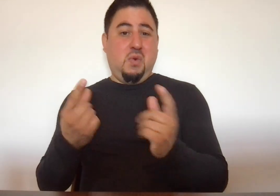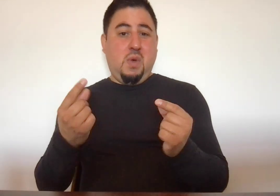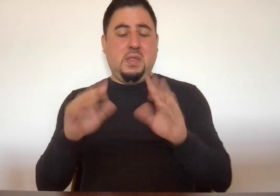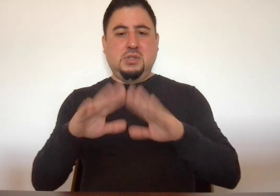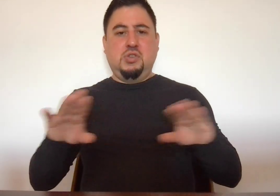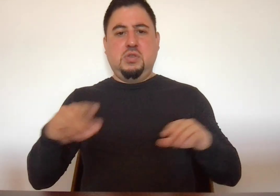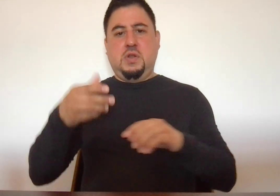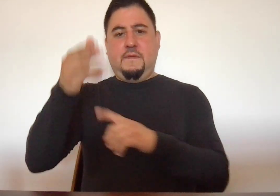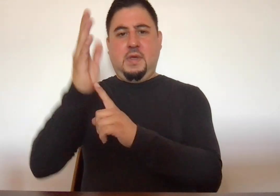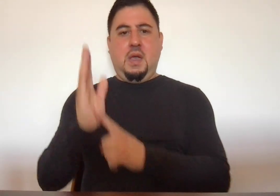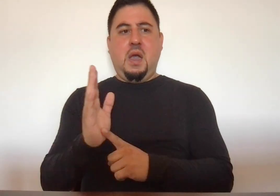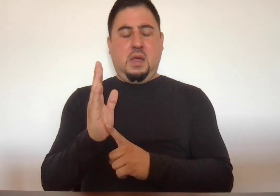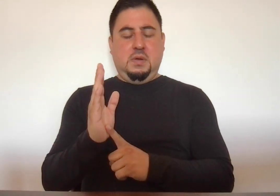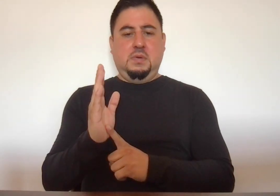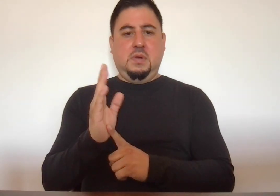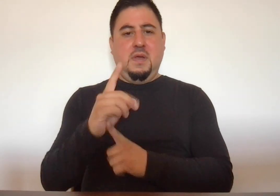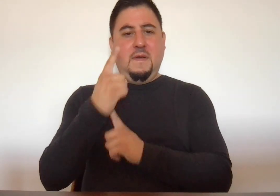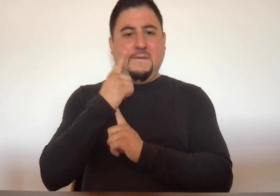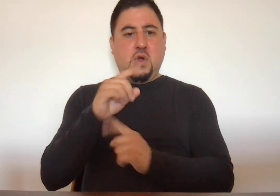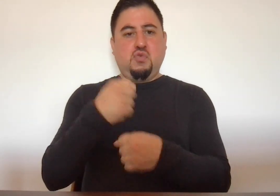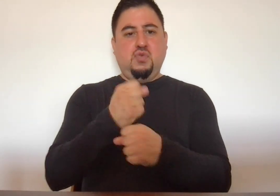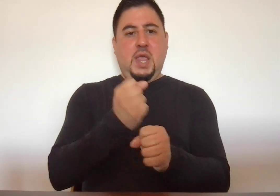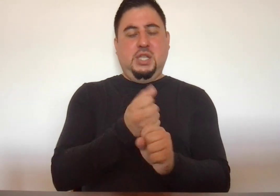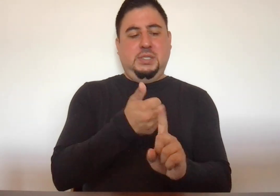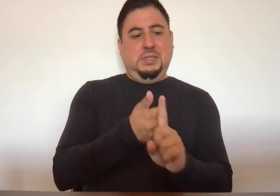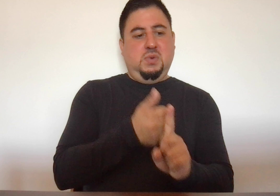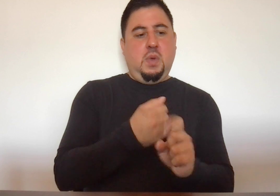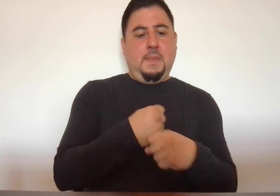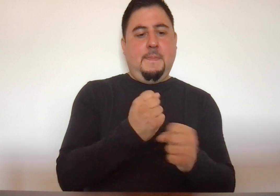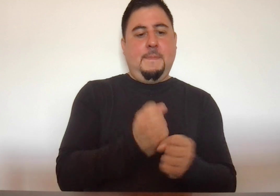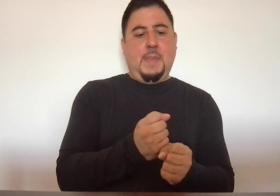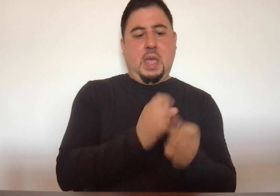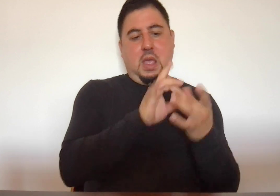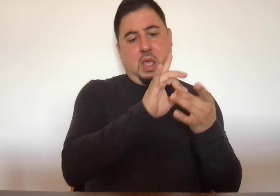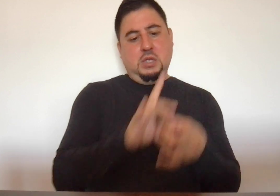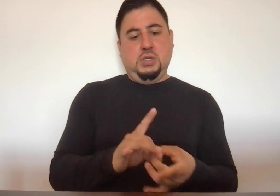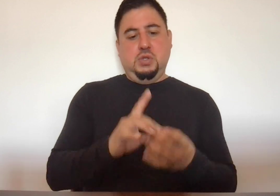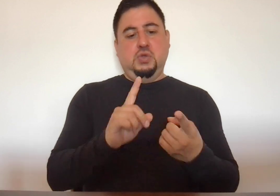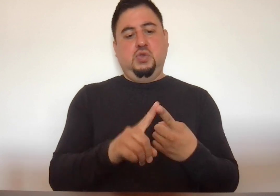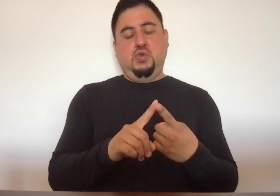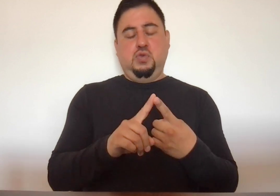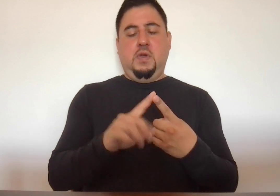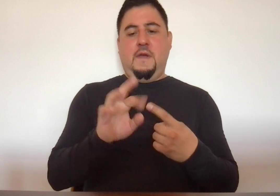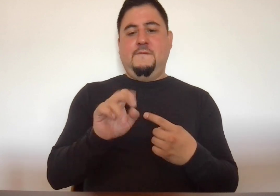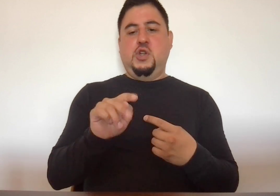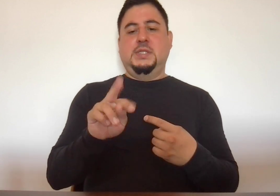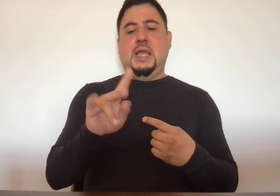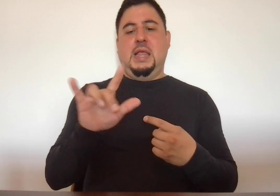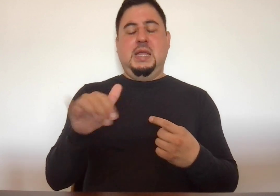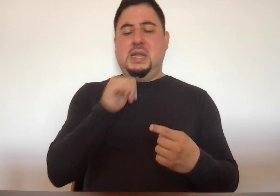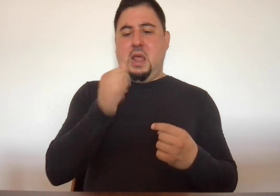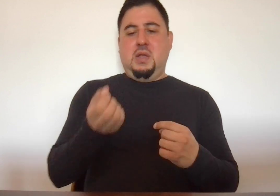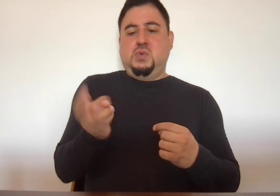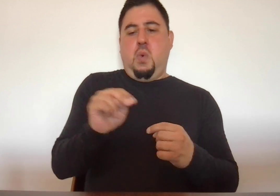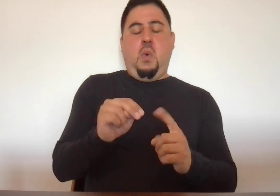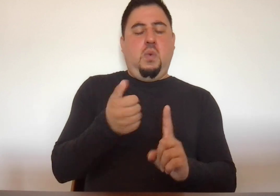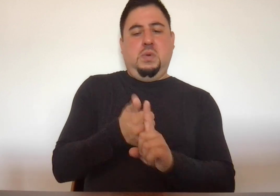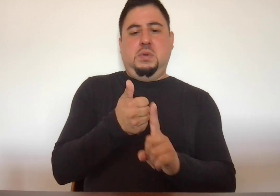God. For creation was made subject to futility, not of its own accord, but because of